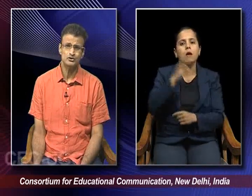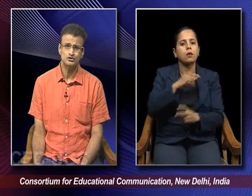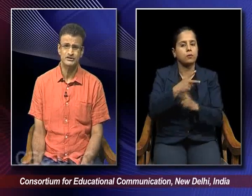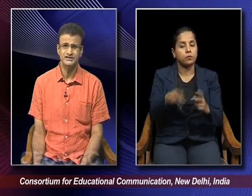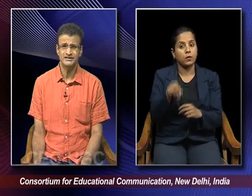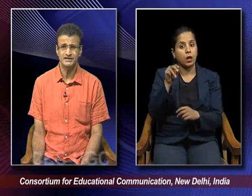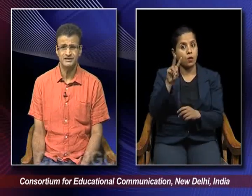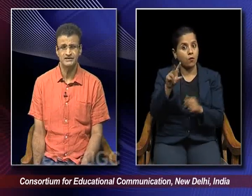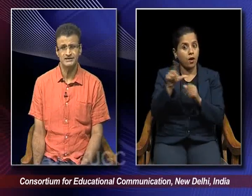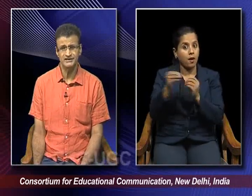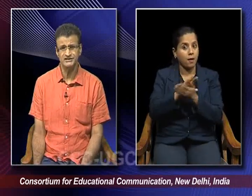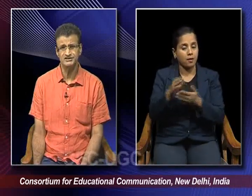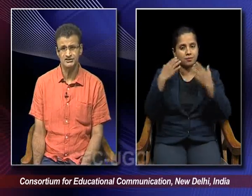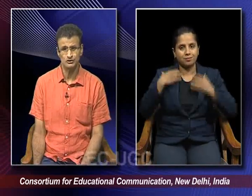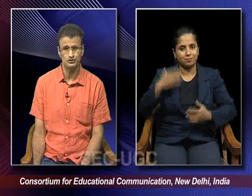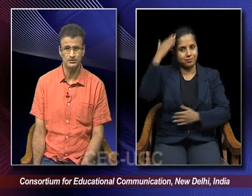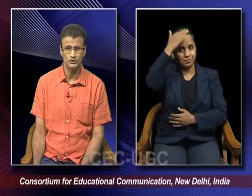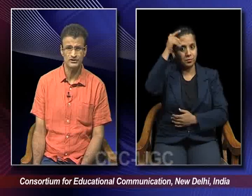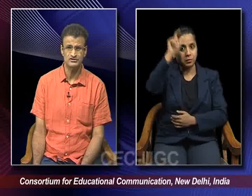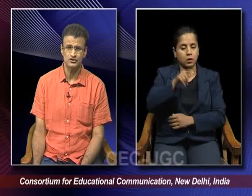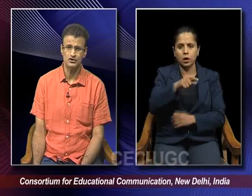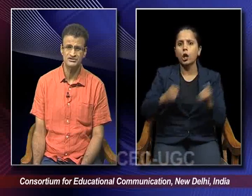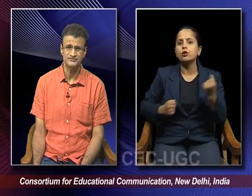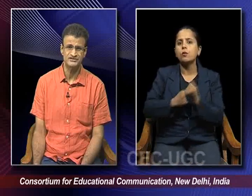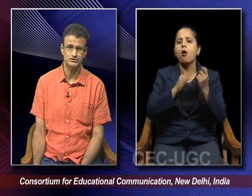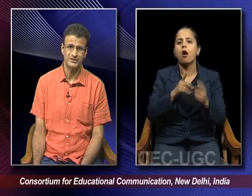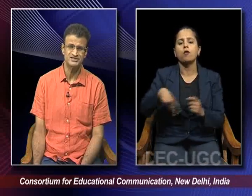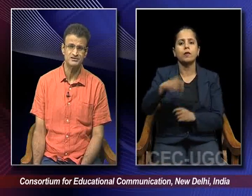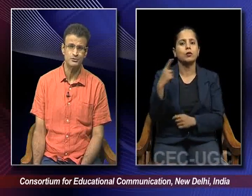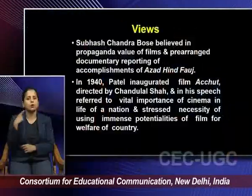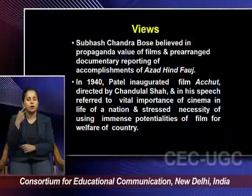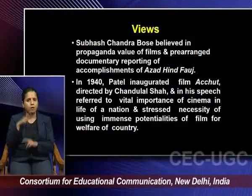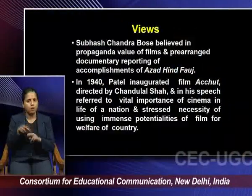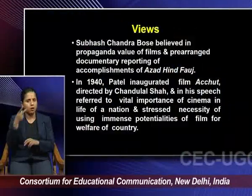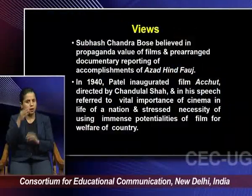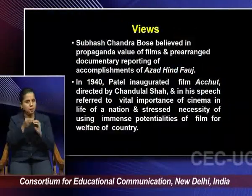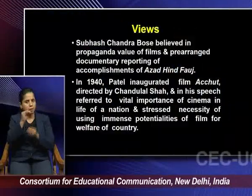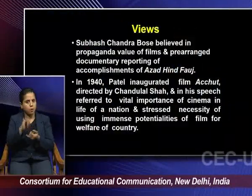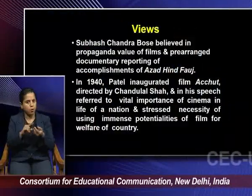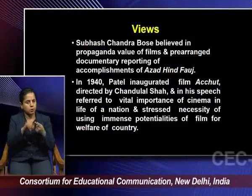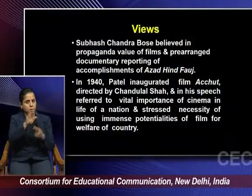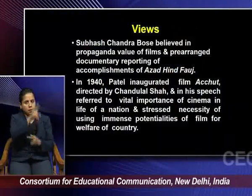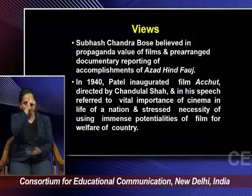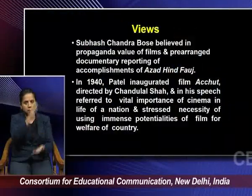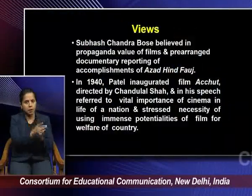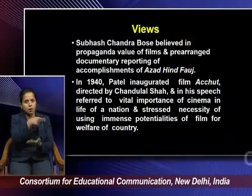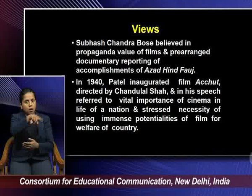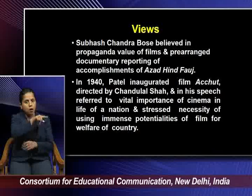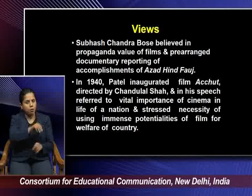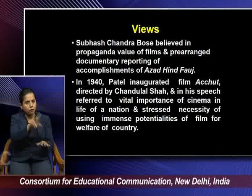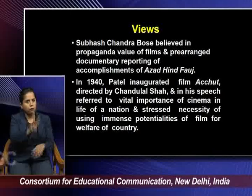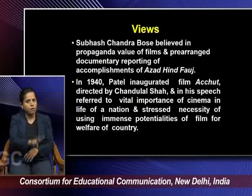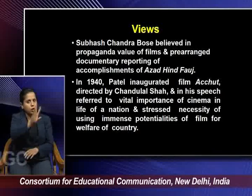we also see that other leaders, they also supported this cause. If we see Subhash Chandra Bose, who believed in the propaganda value